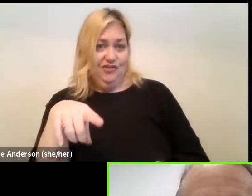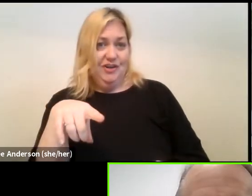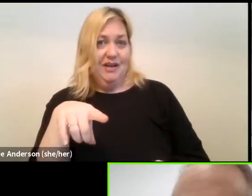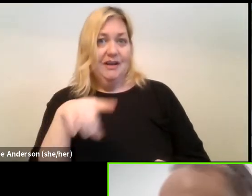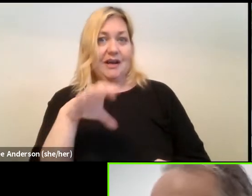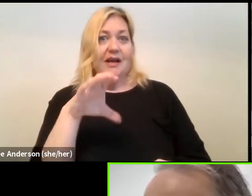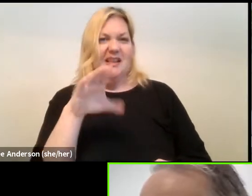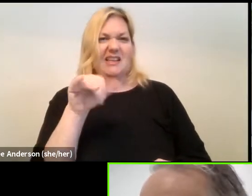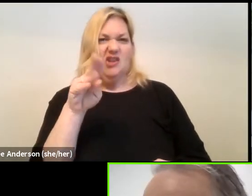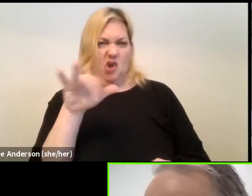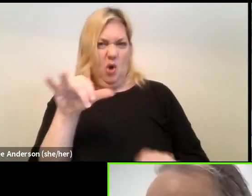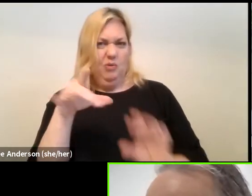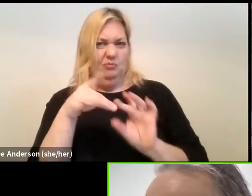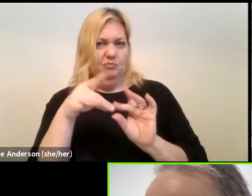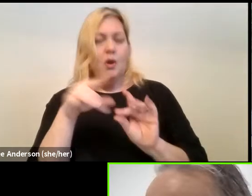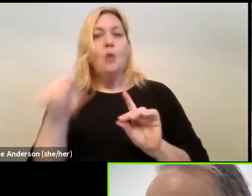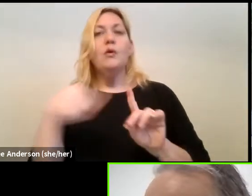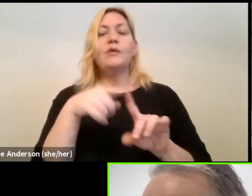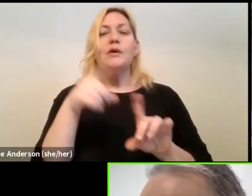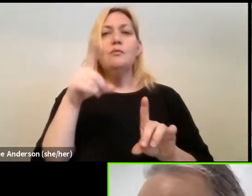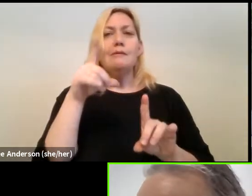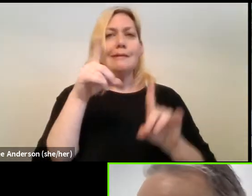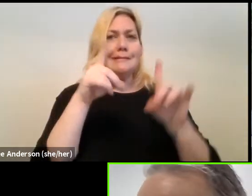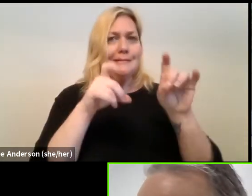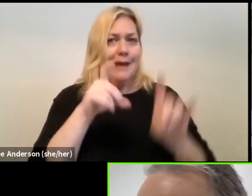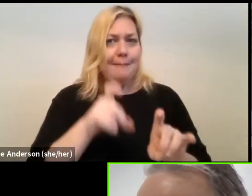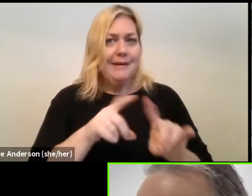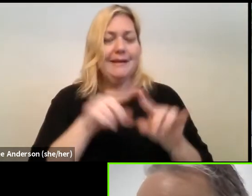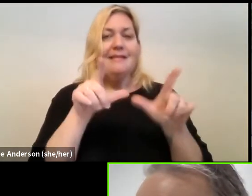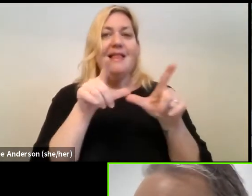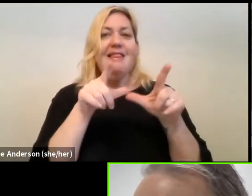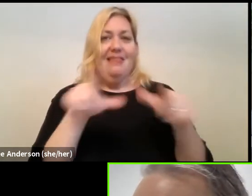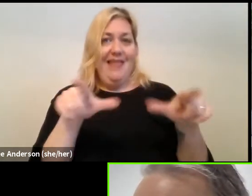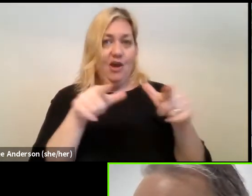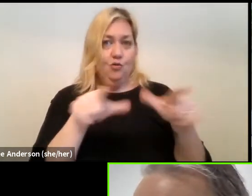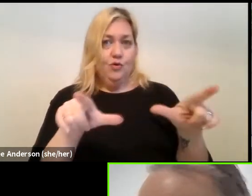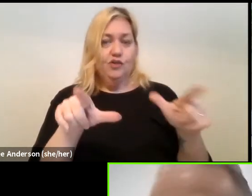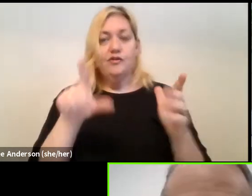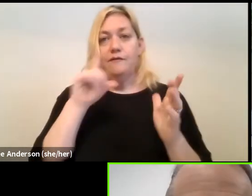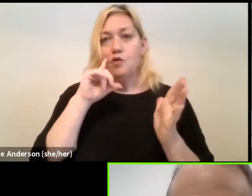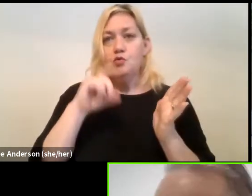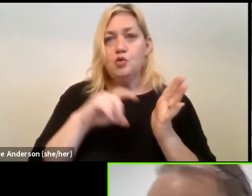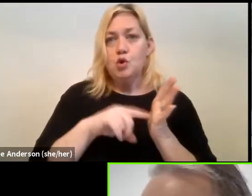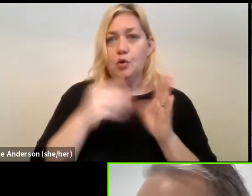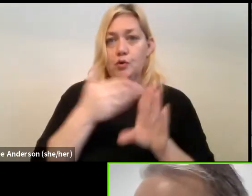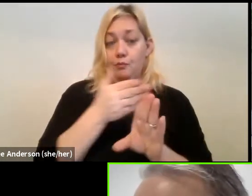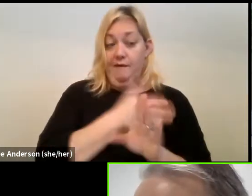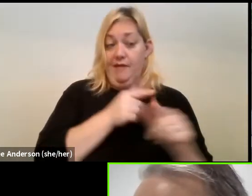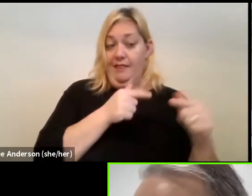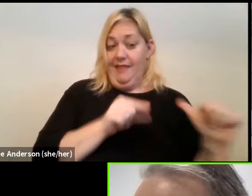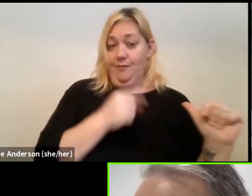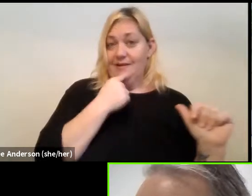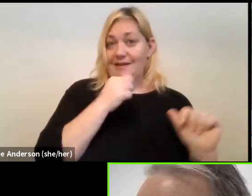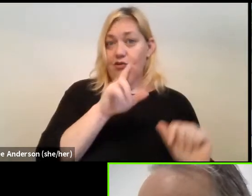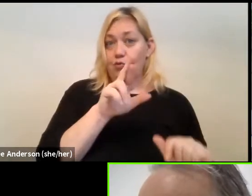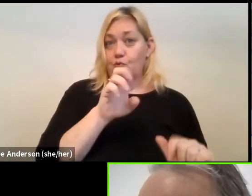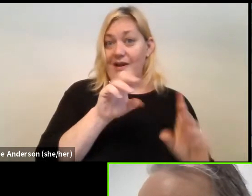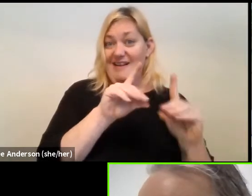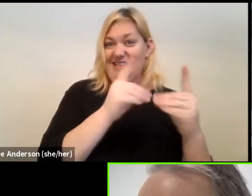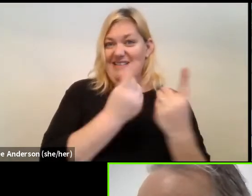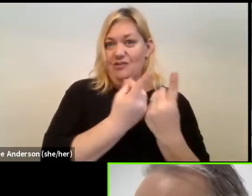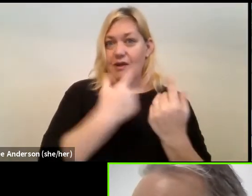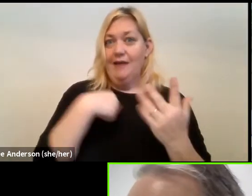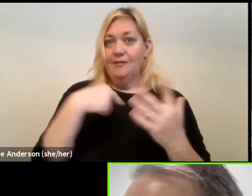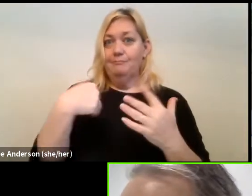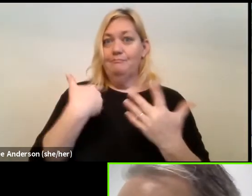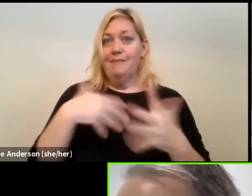we were examining the language, if you'll notice, the previous language said redistricting has been